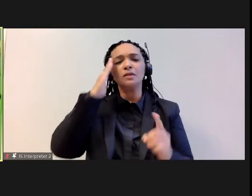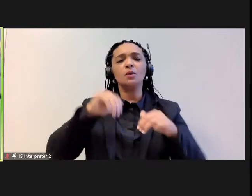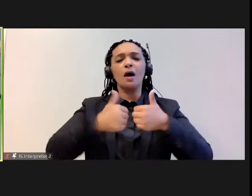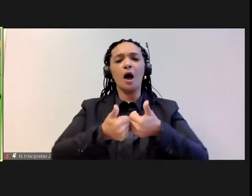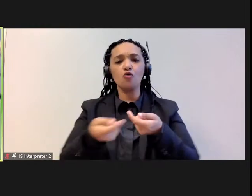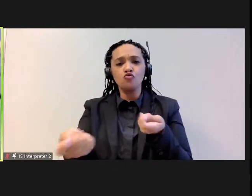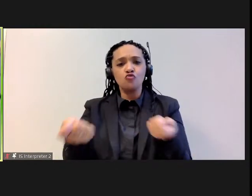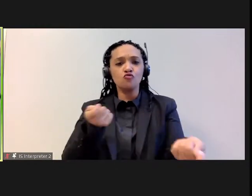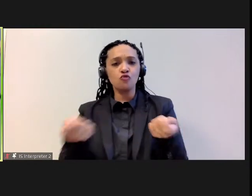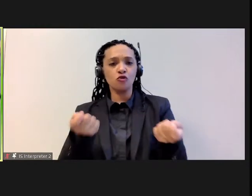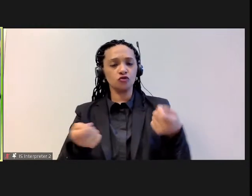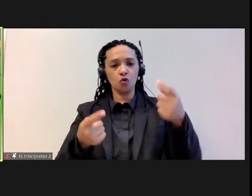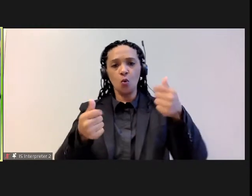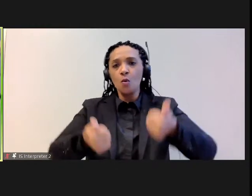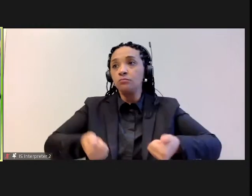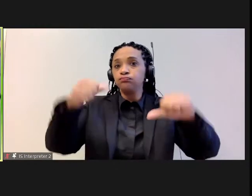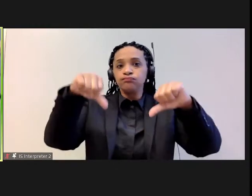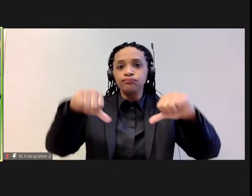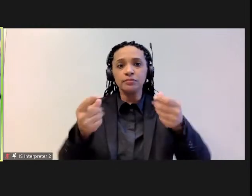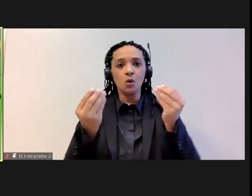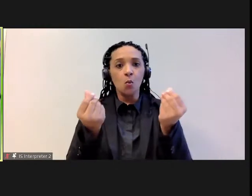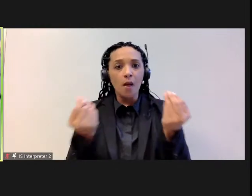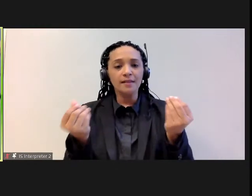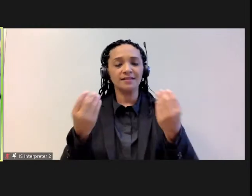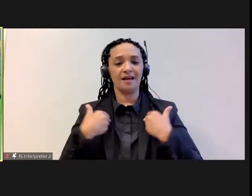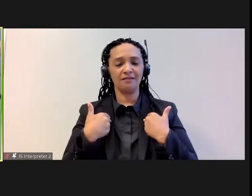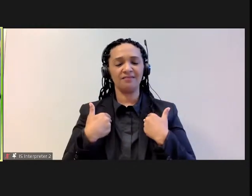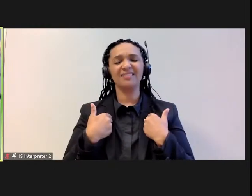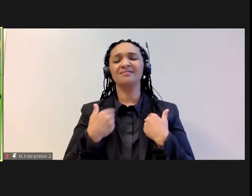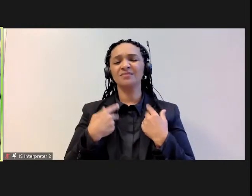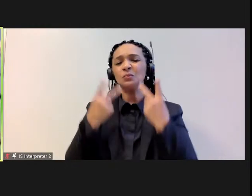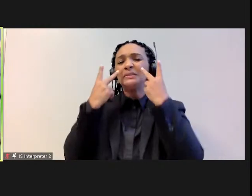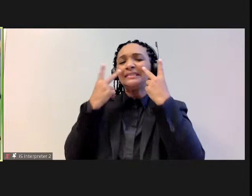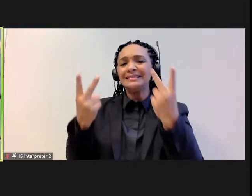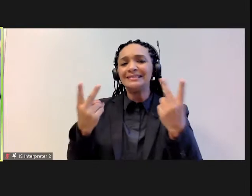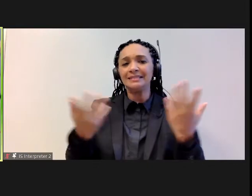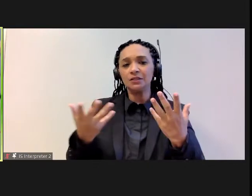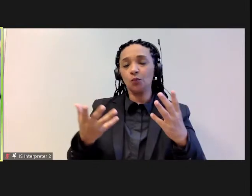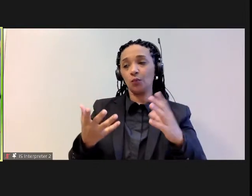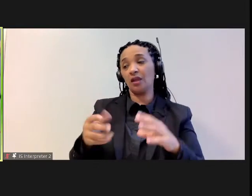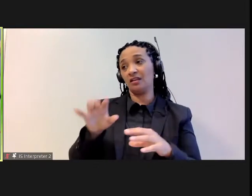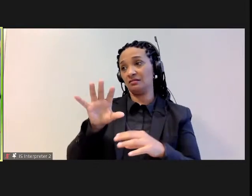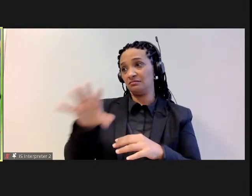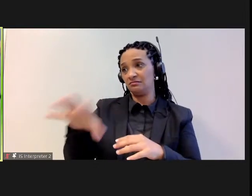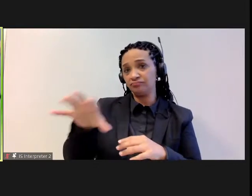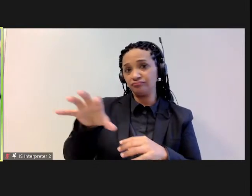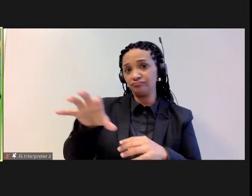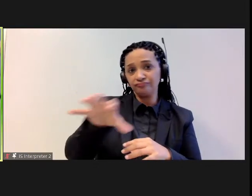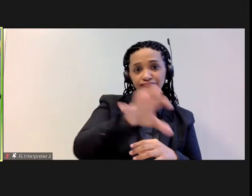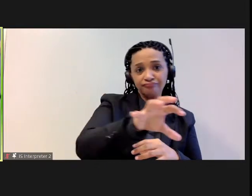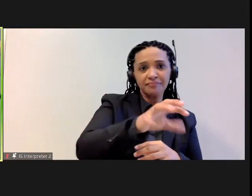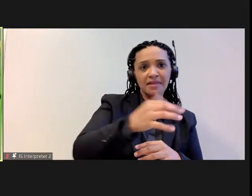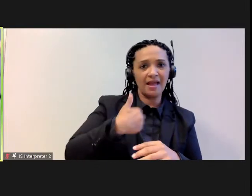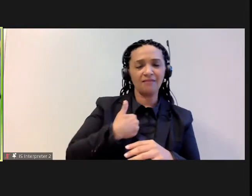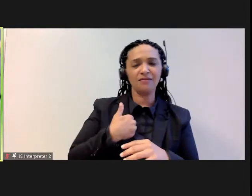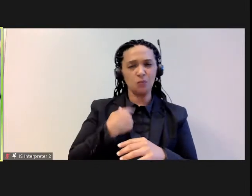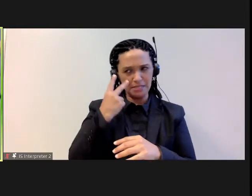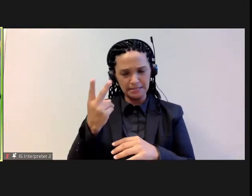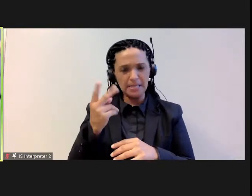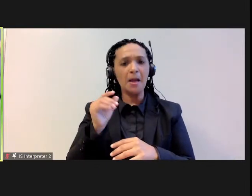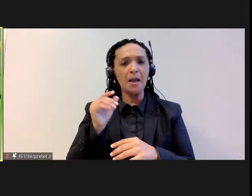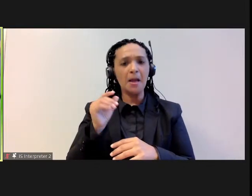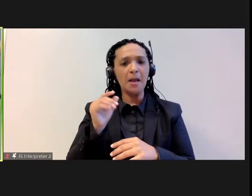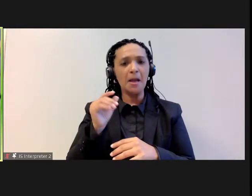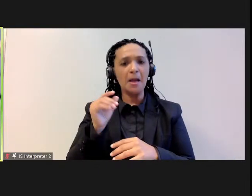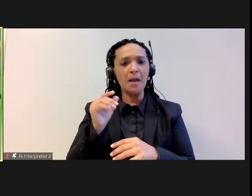control data quality. And these are the similar challenges that we're seeing in well-established systems like BHIS as well. There are some elements of data quality that